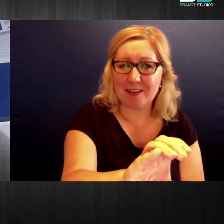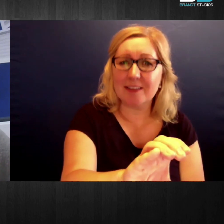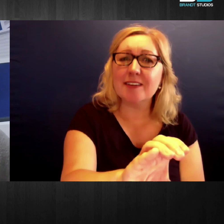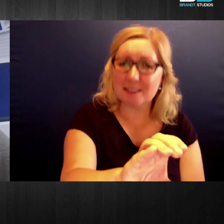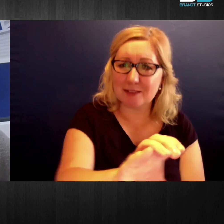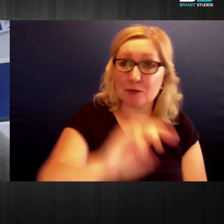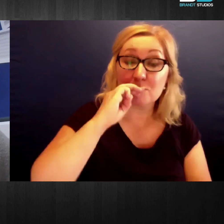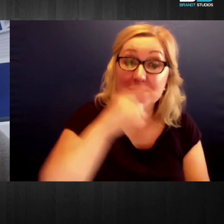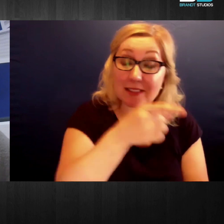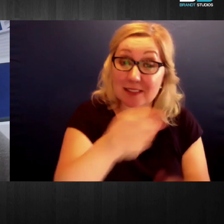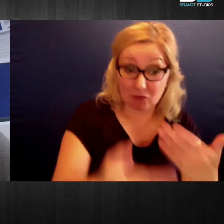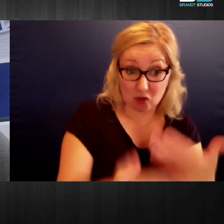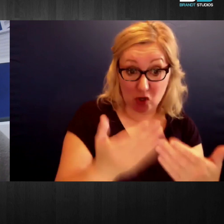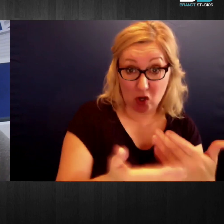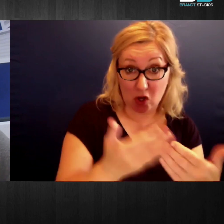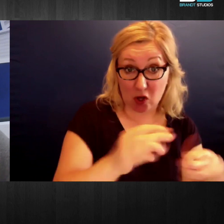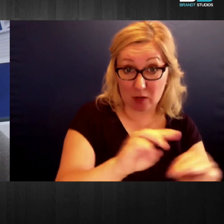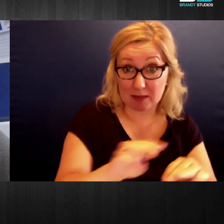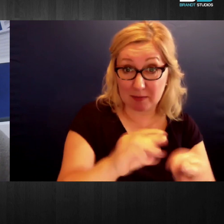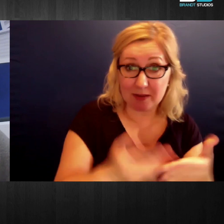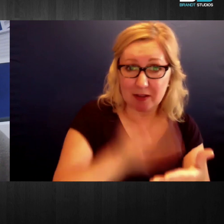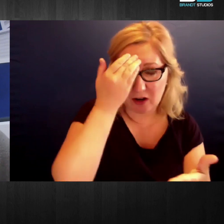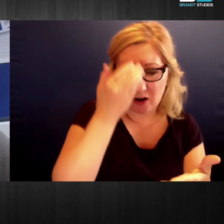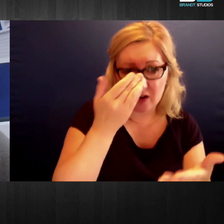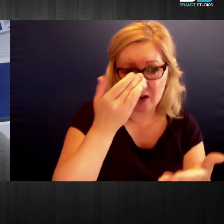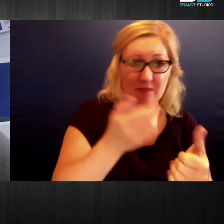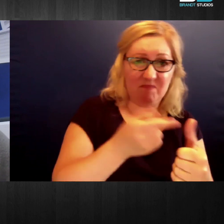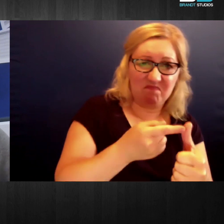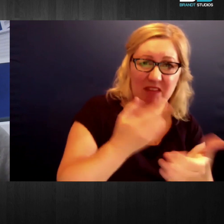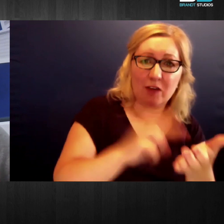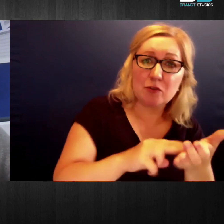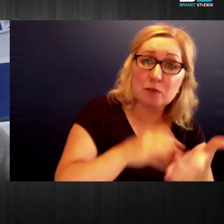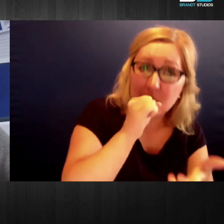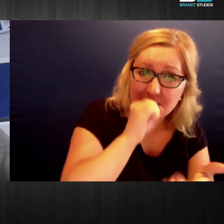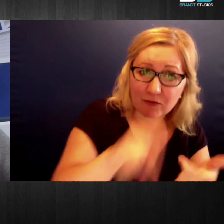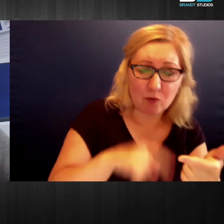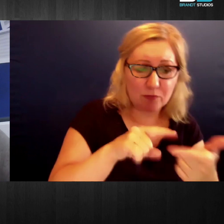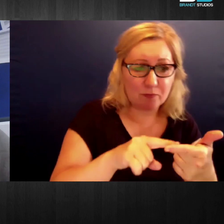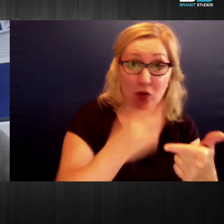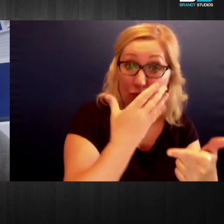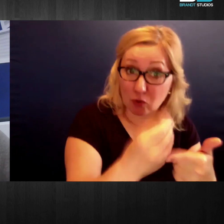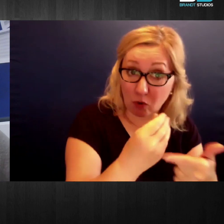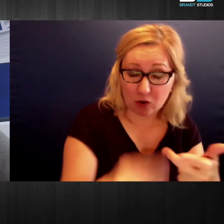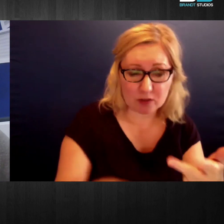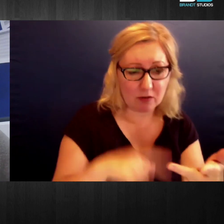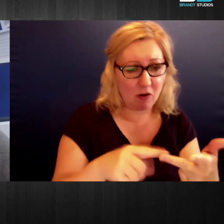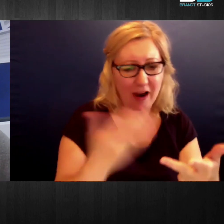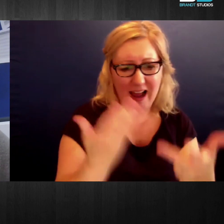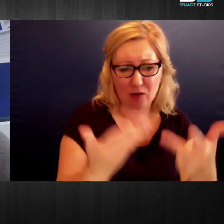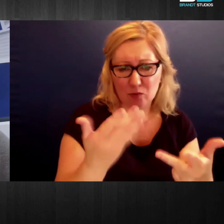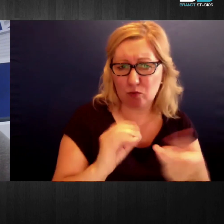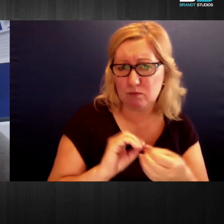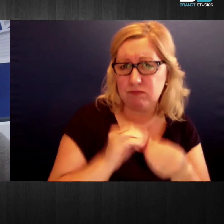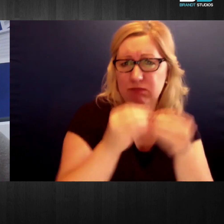to how to record, the small bit around composition as well. So, and it's not just songwriting; it